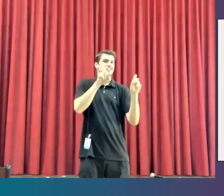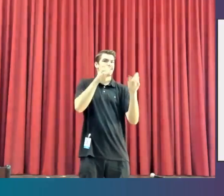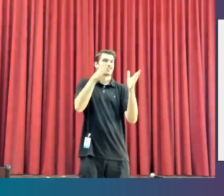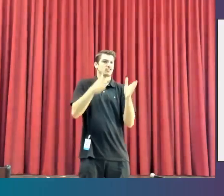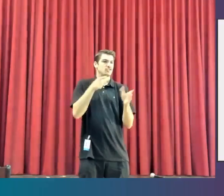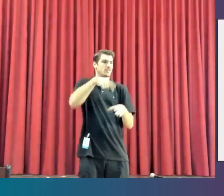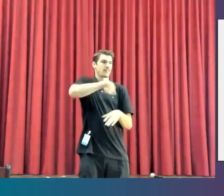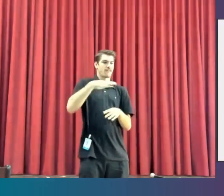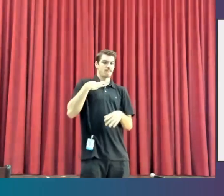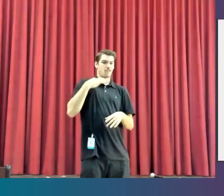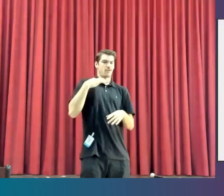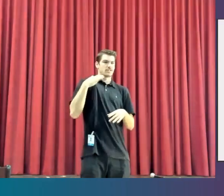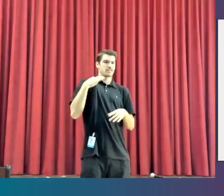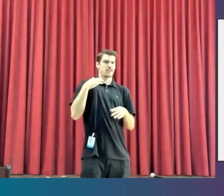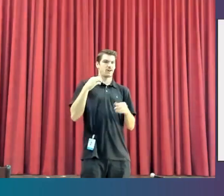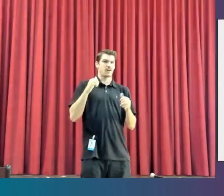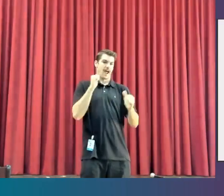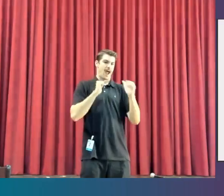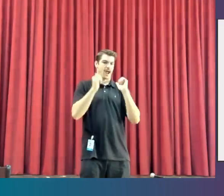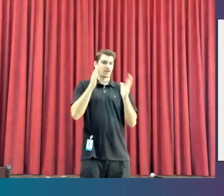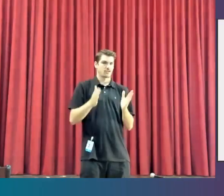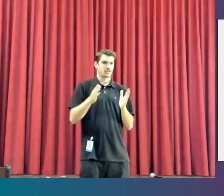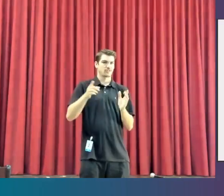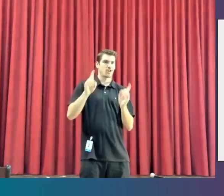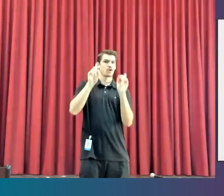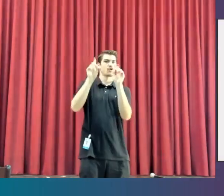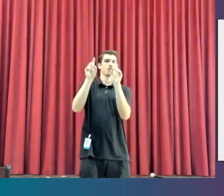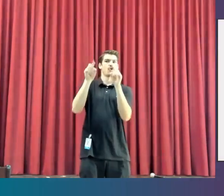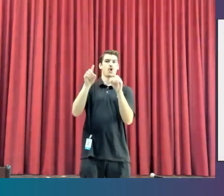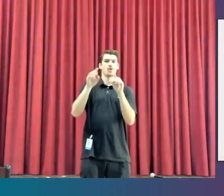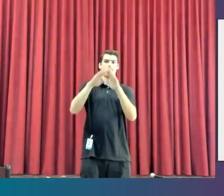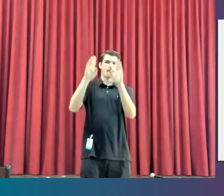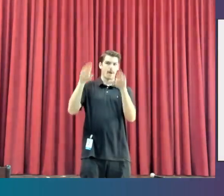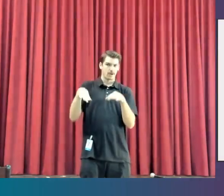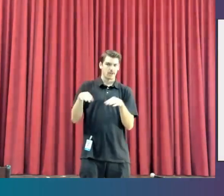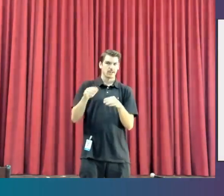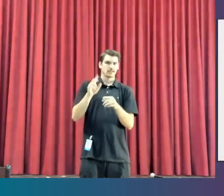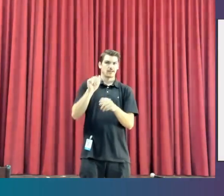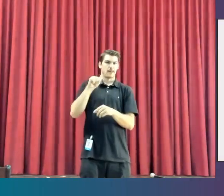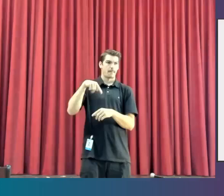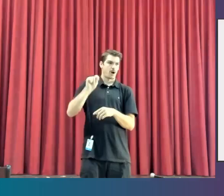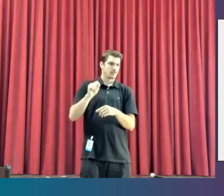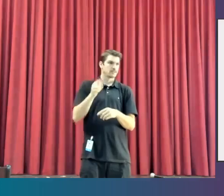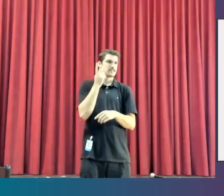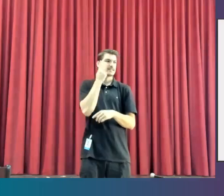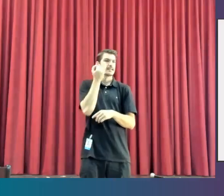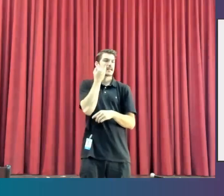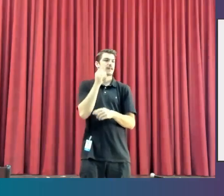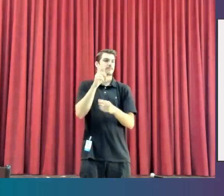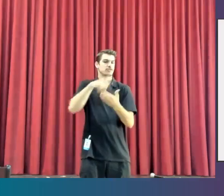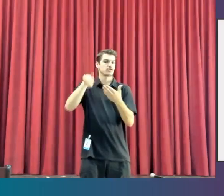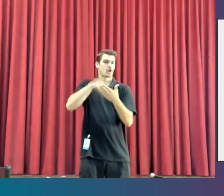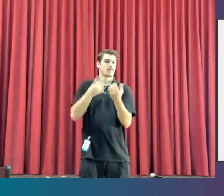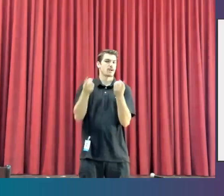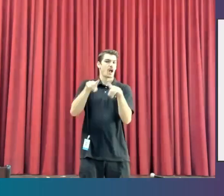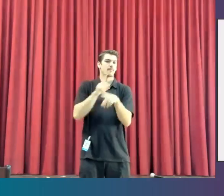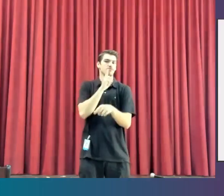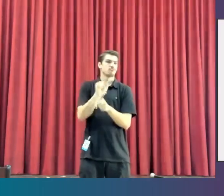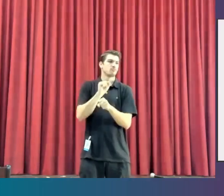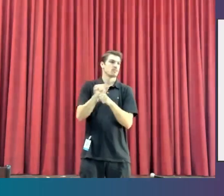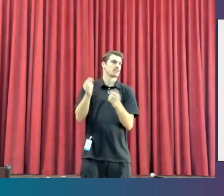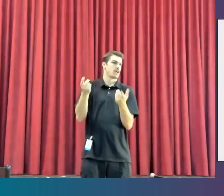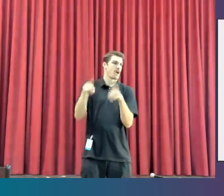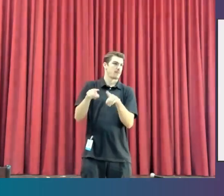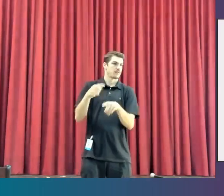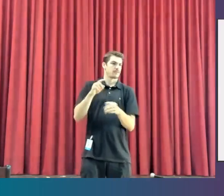actors who go out to properties and test if discrimination is really occurring. So we're always in need